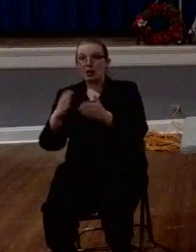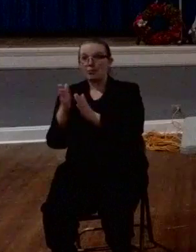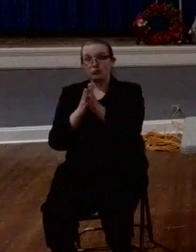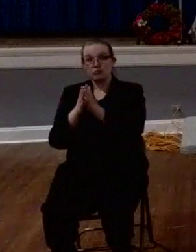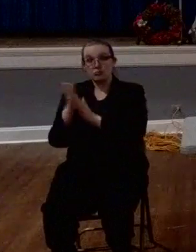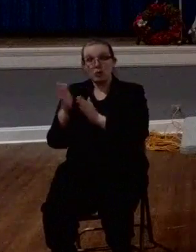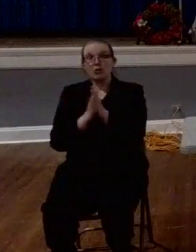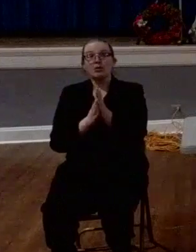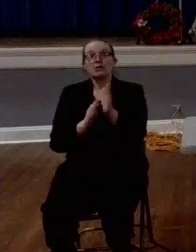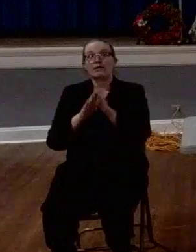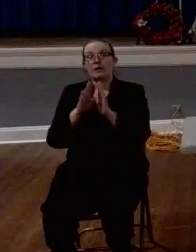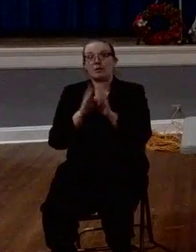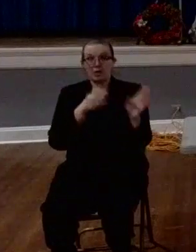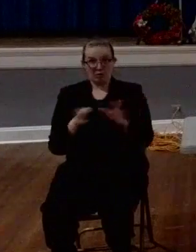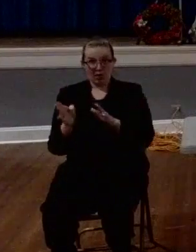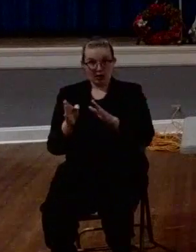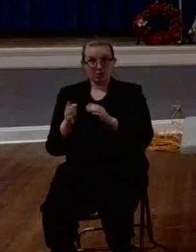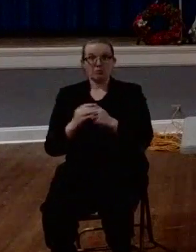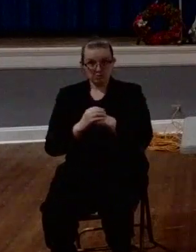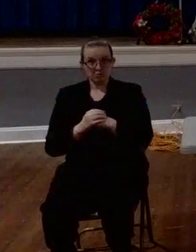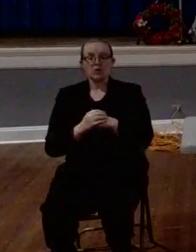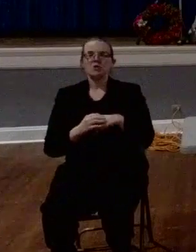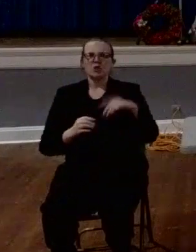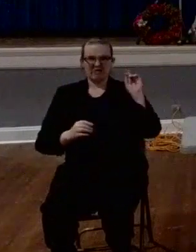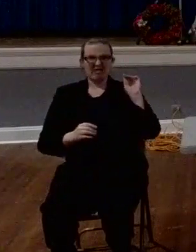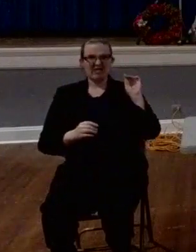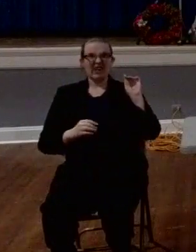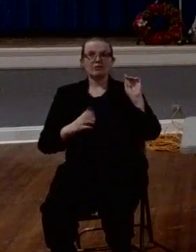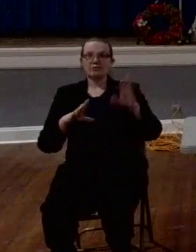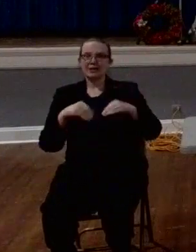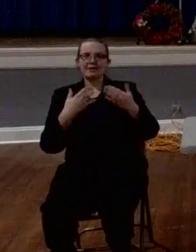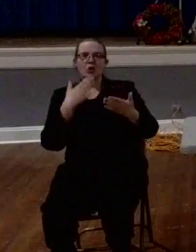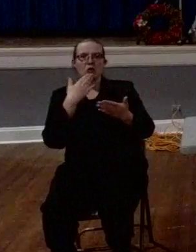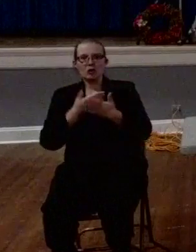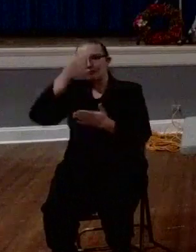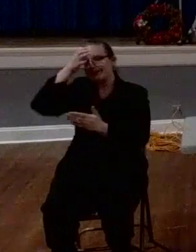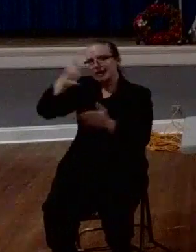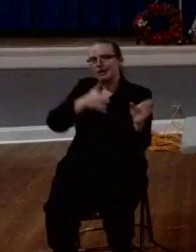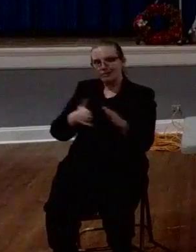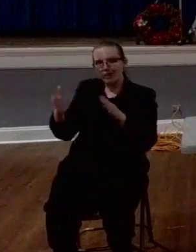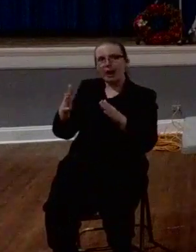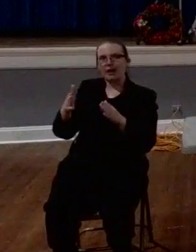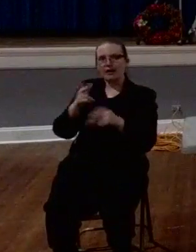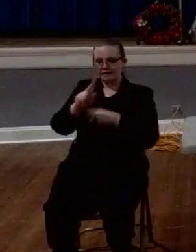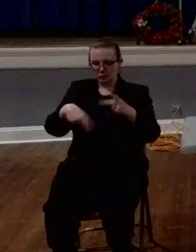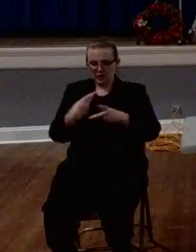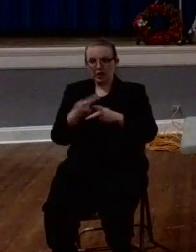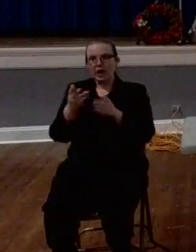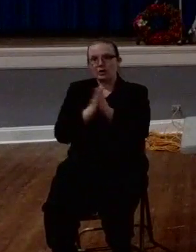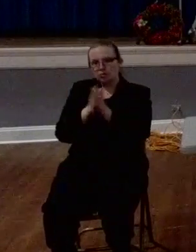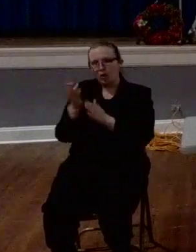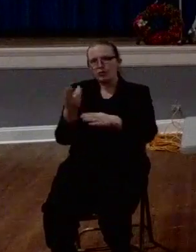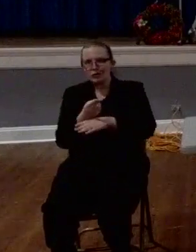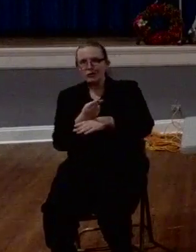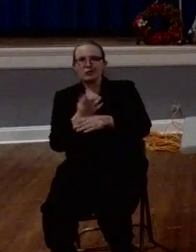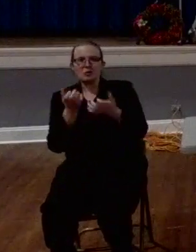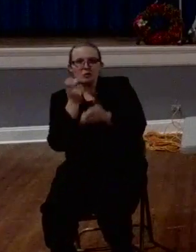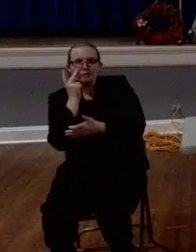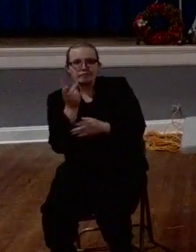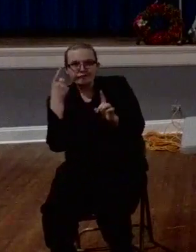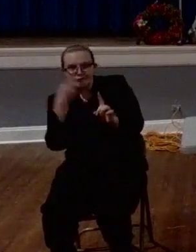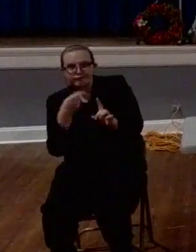plan. And so this gives us effectively a good concept plan of the types of park uses that we want to see,